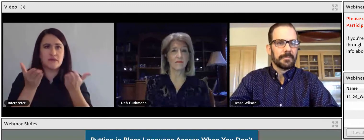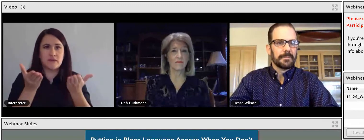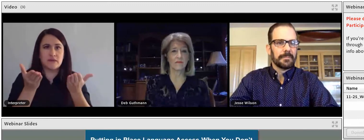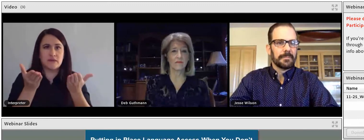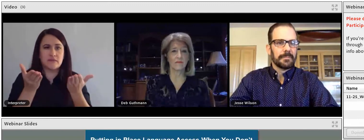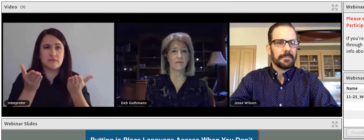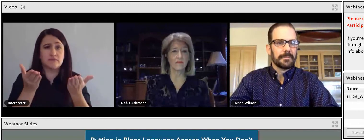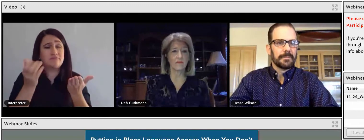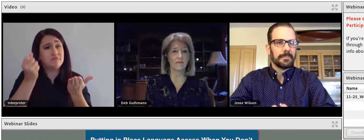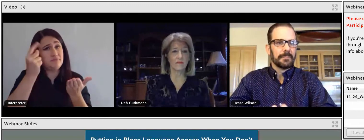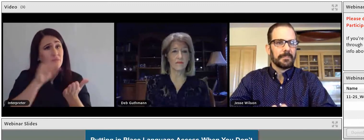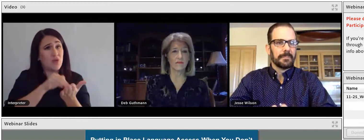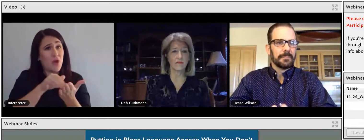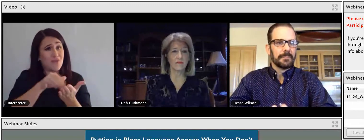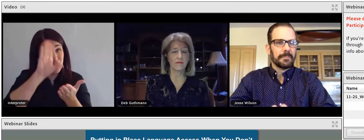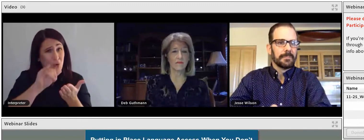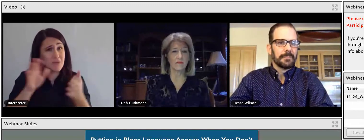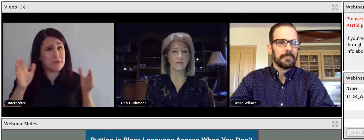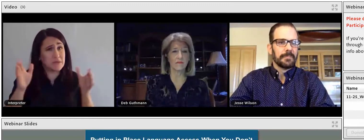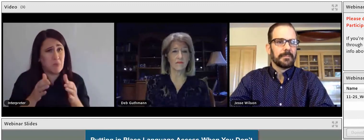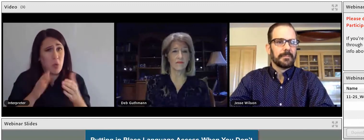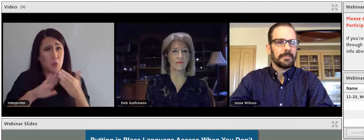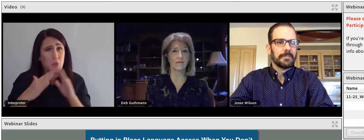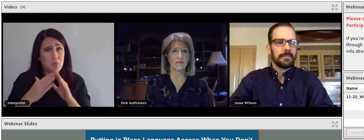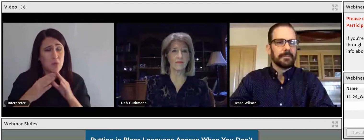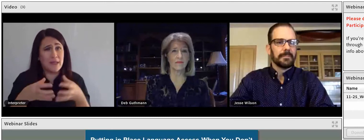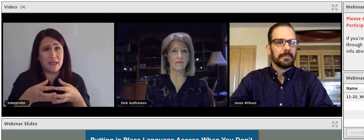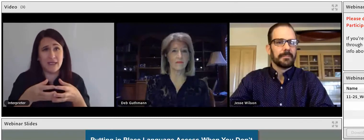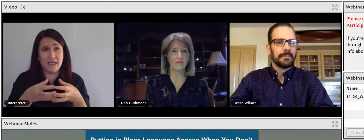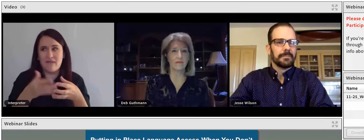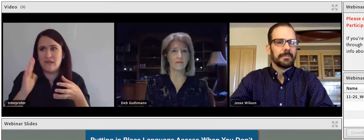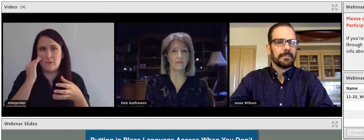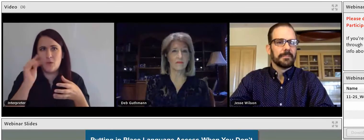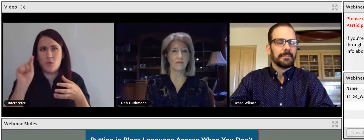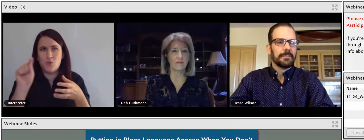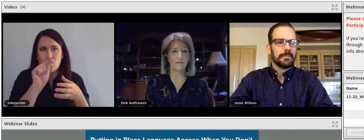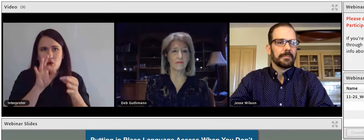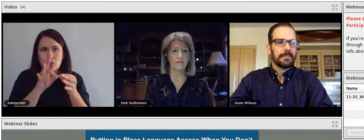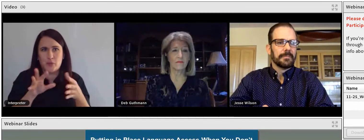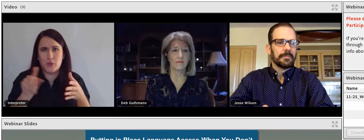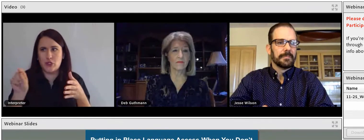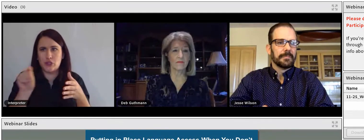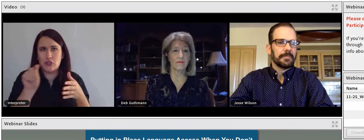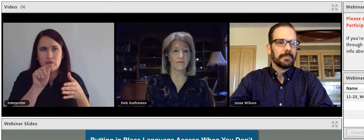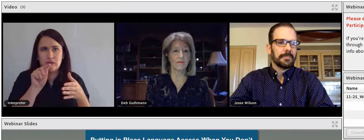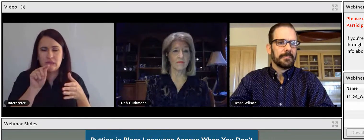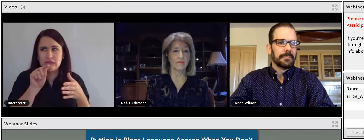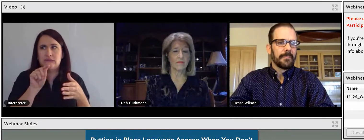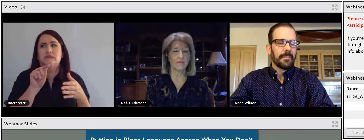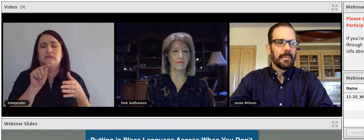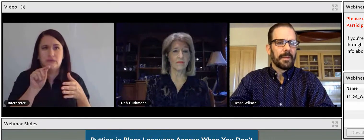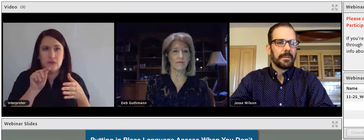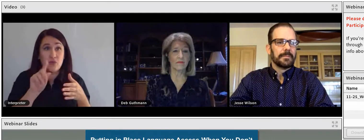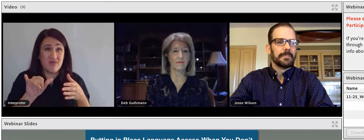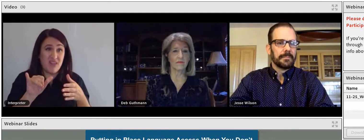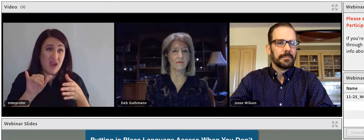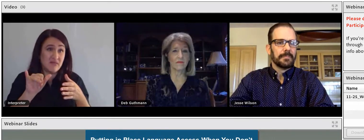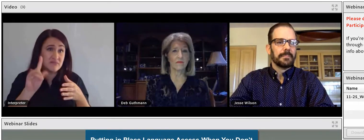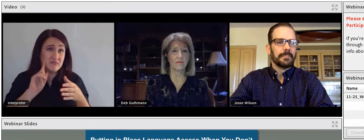Often, because it is a small community, they already know the interpreters in their area. So an individual does have the right to request a